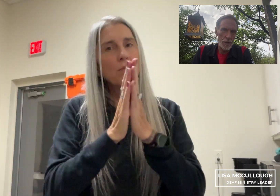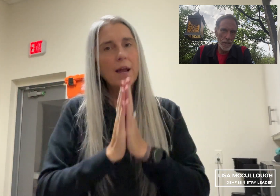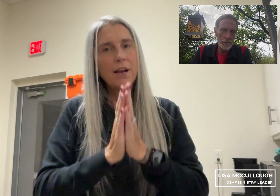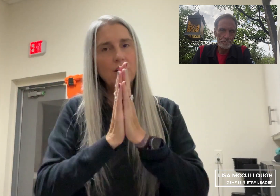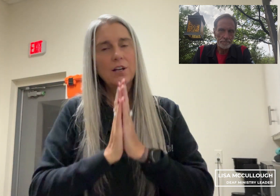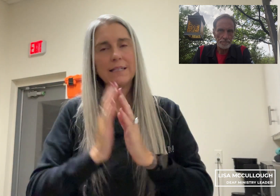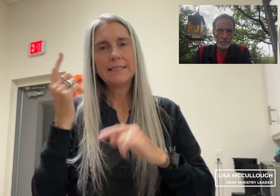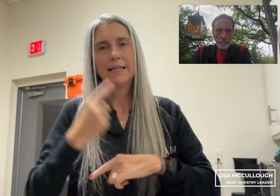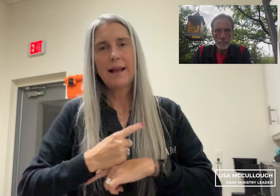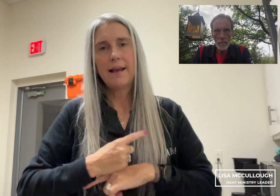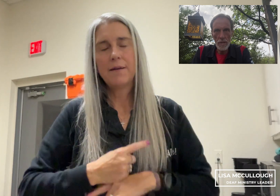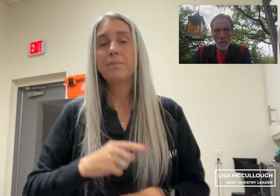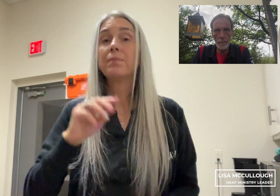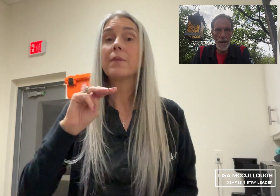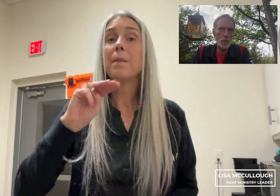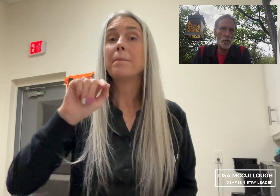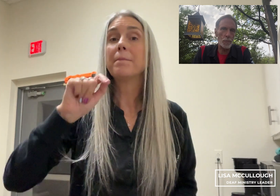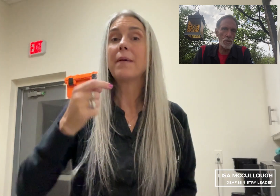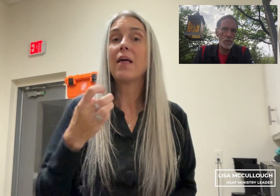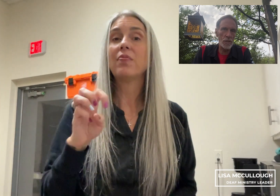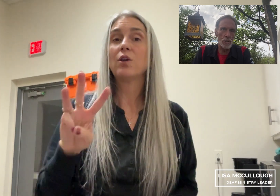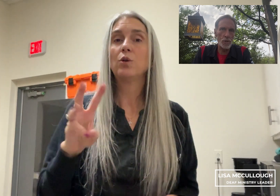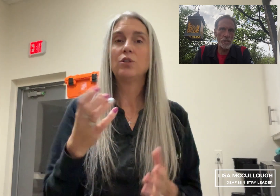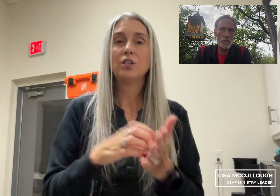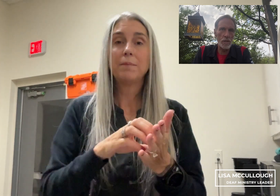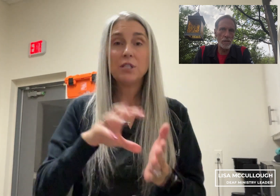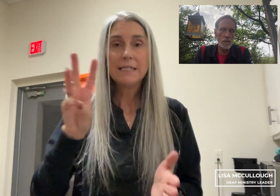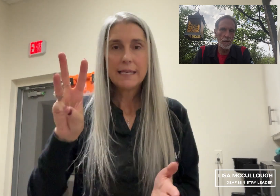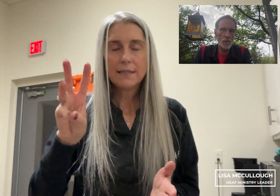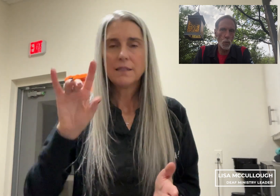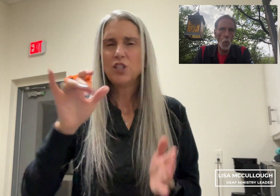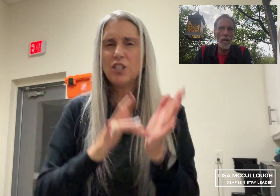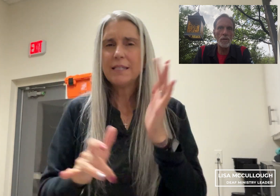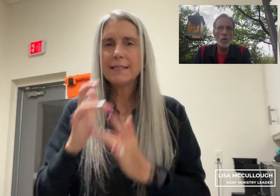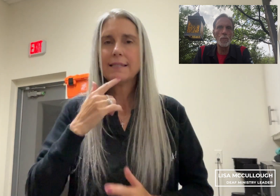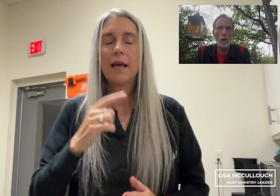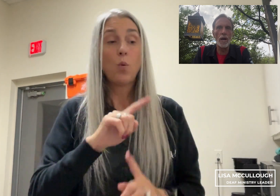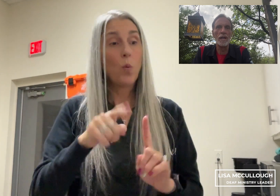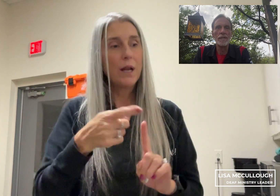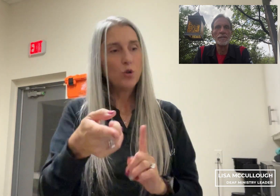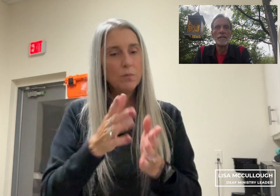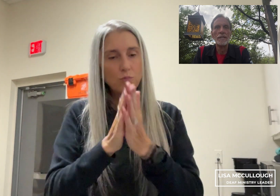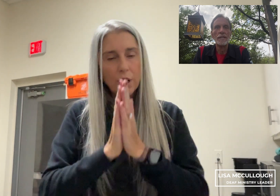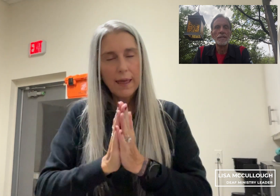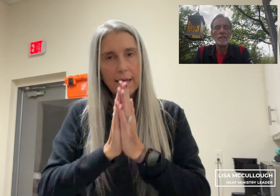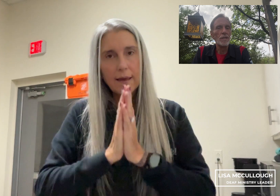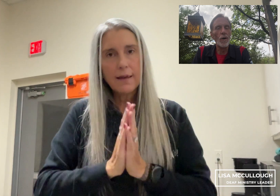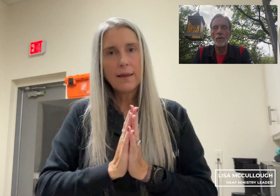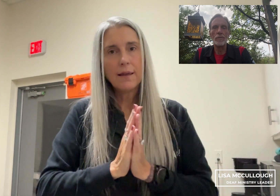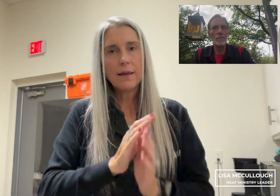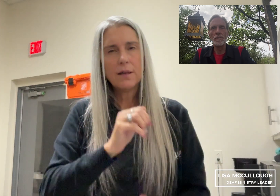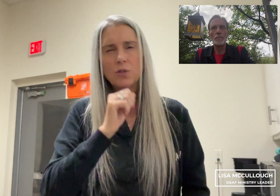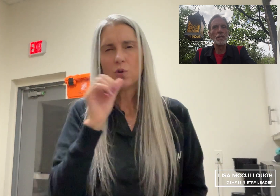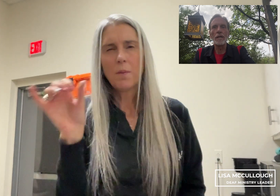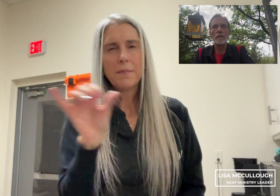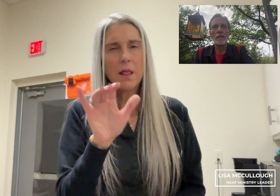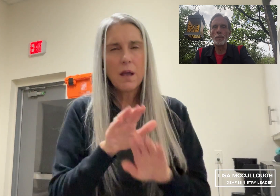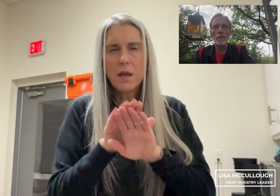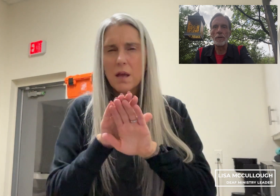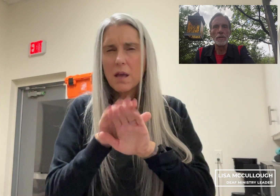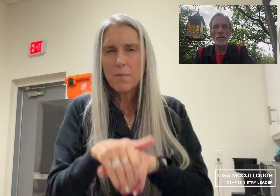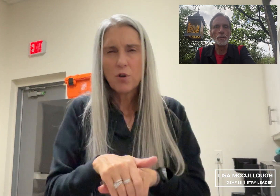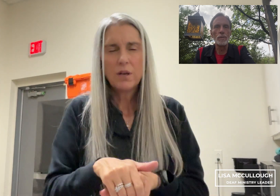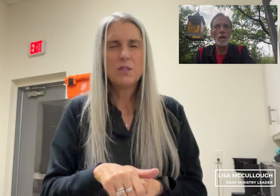prayer today. And in Matthew chapter 6, Jesus said this: when you pray, don't be like